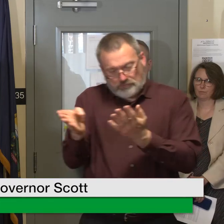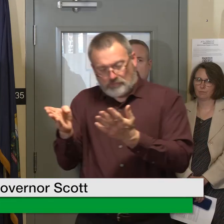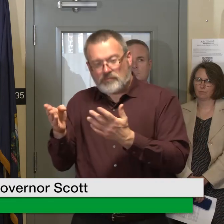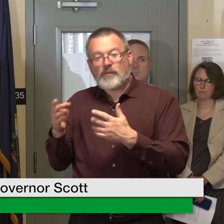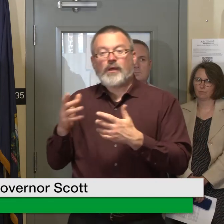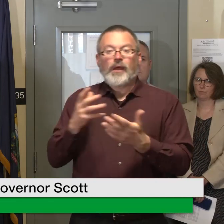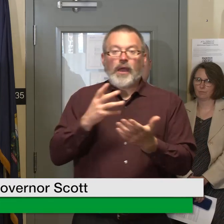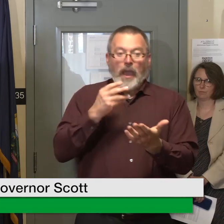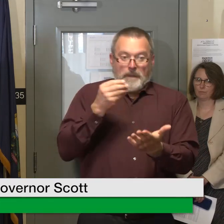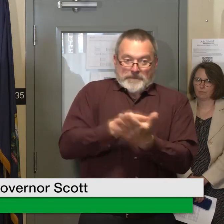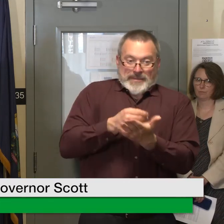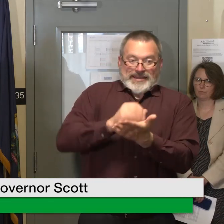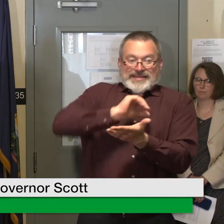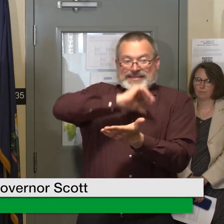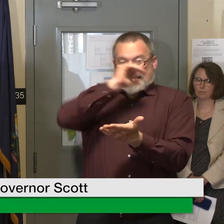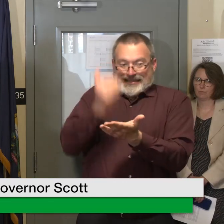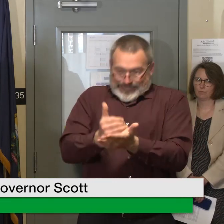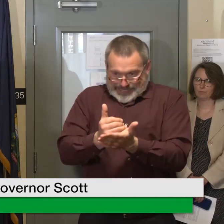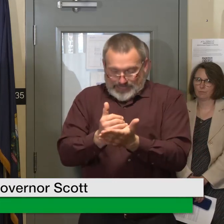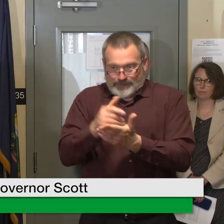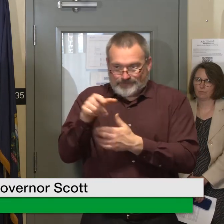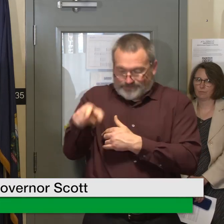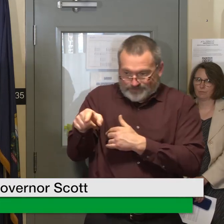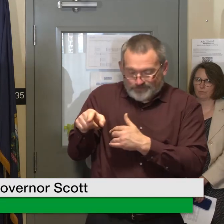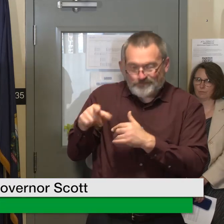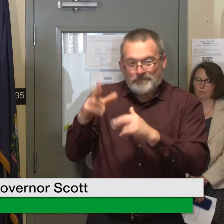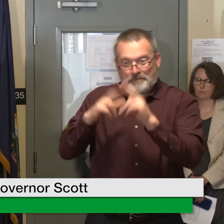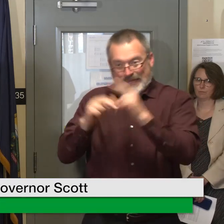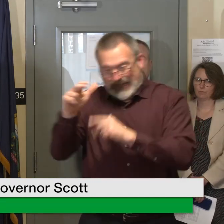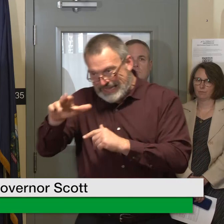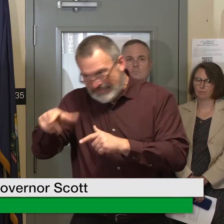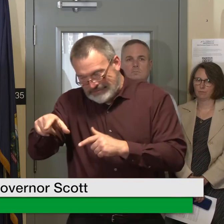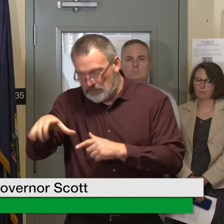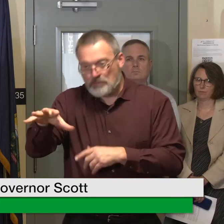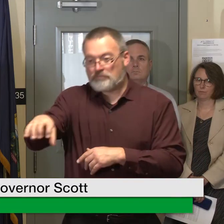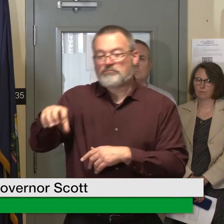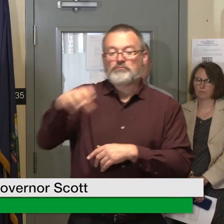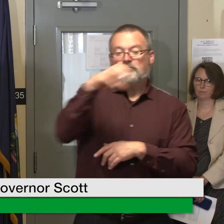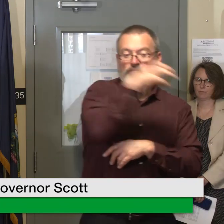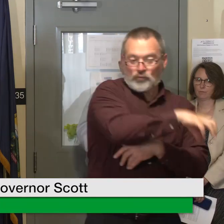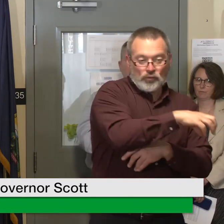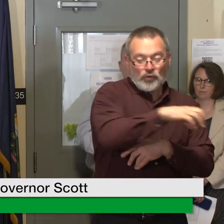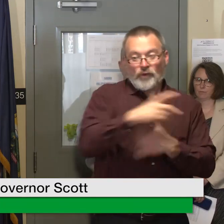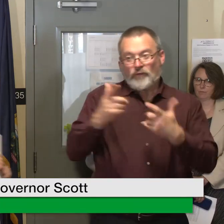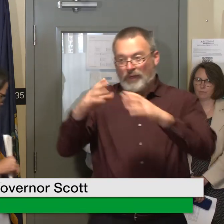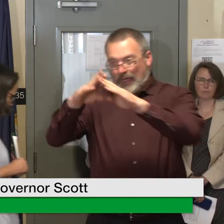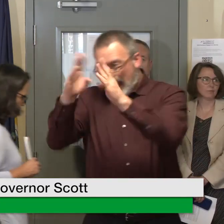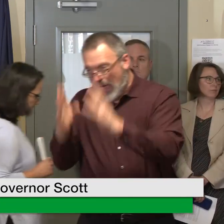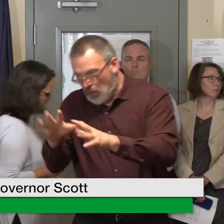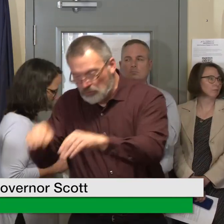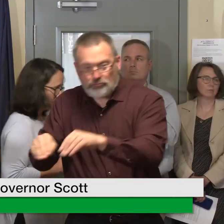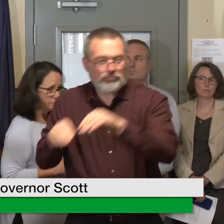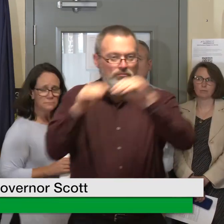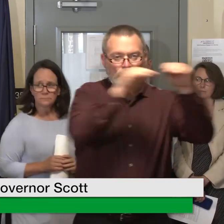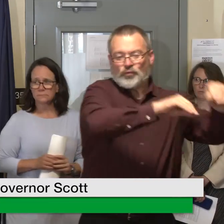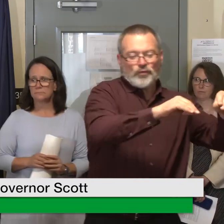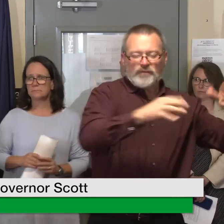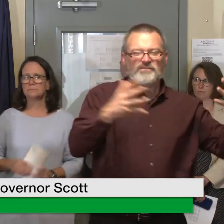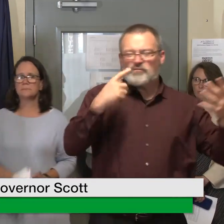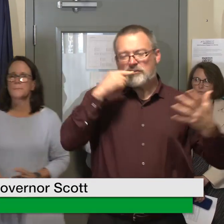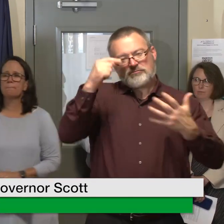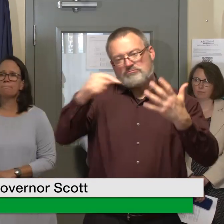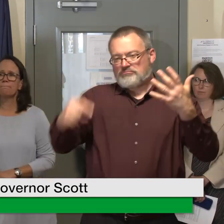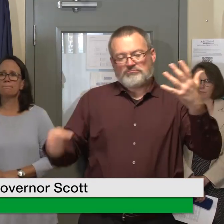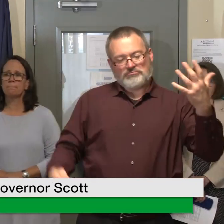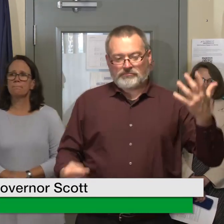relocating something that a particularly vulnerable structure or removing it outright. And we're talking